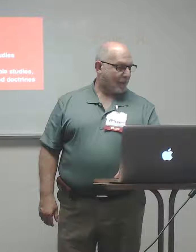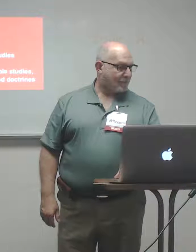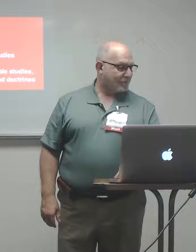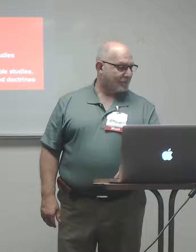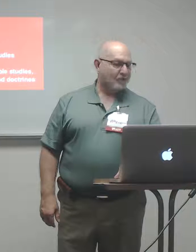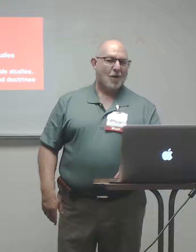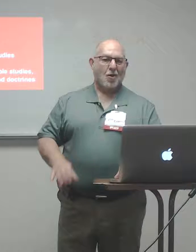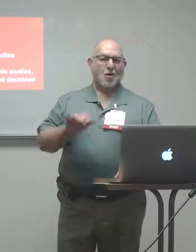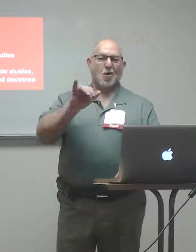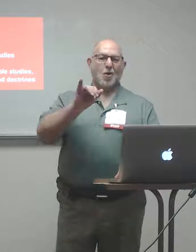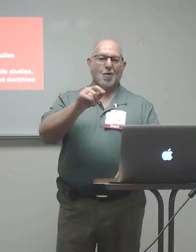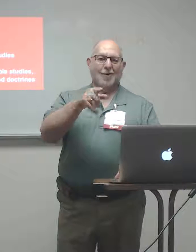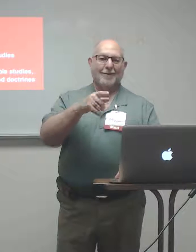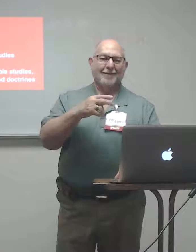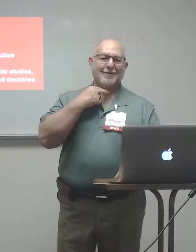been